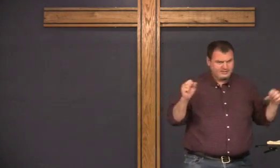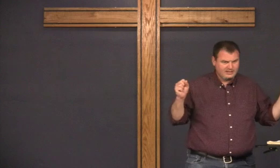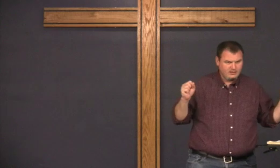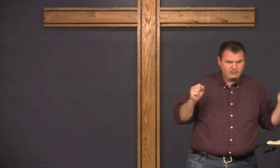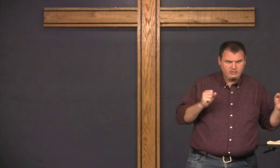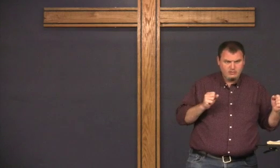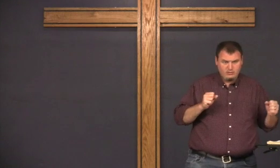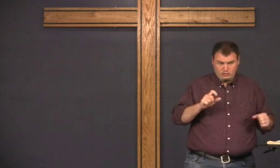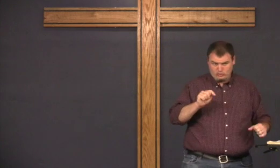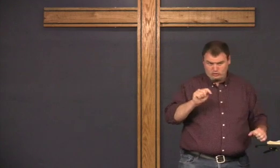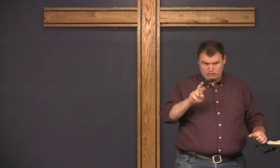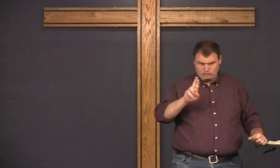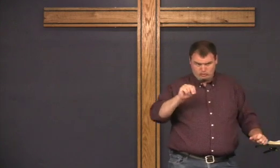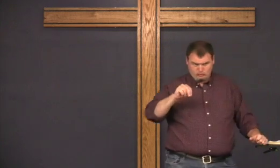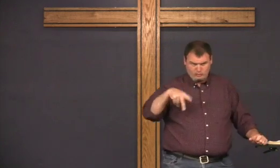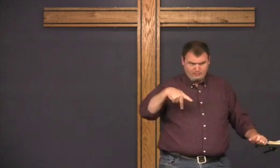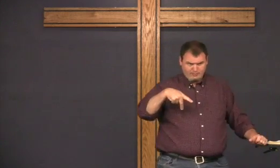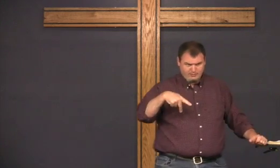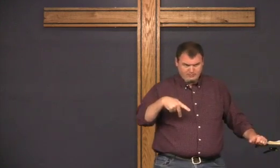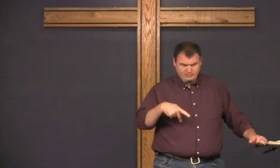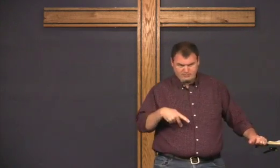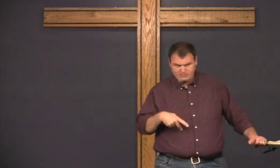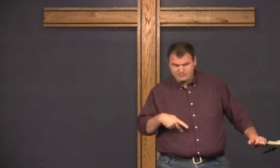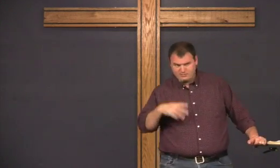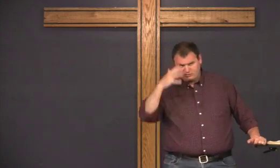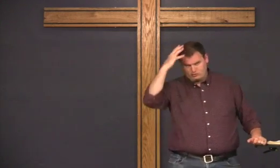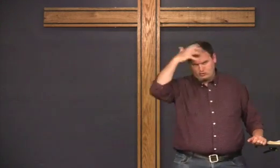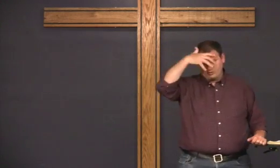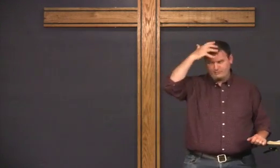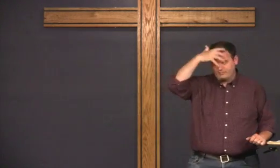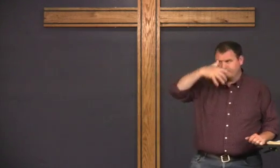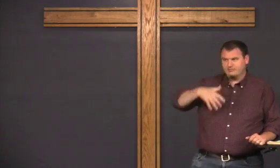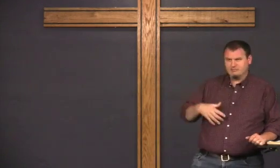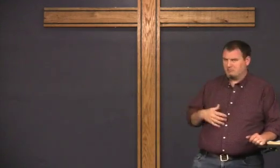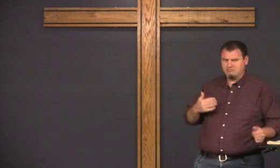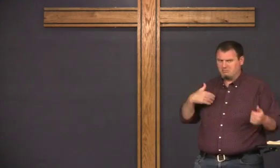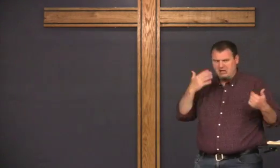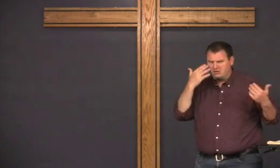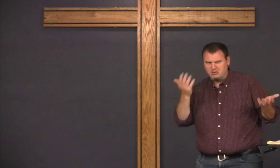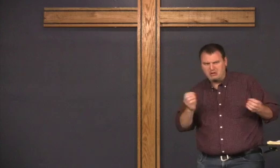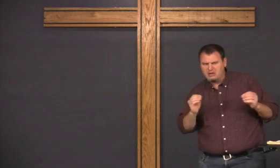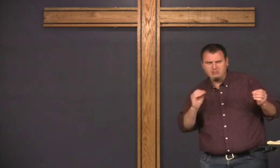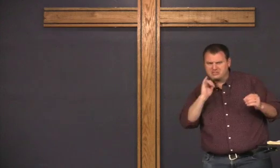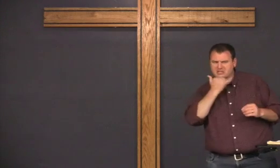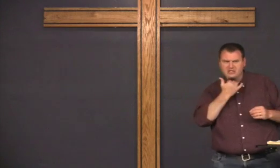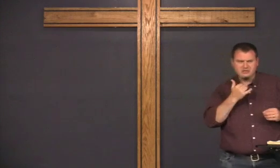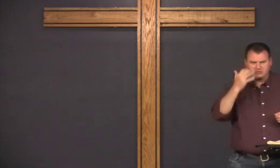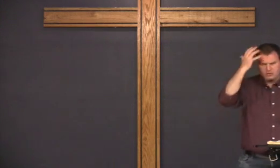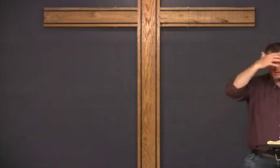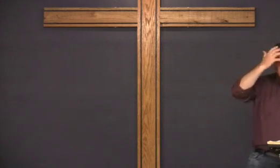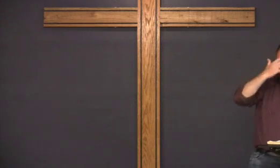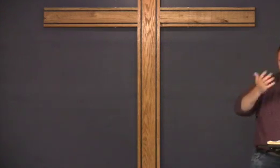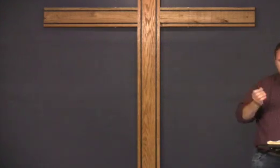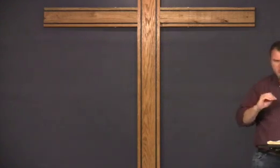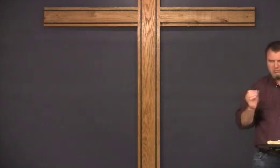President Trump. Trump. I don't know any mistakes. Trump.